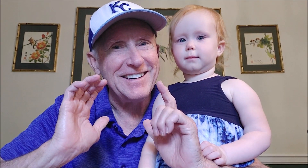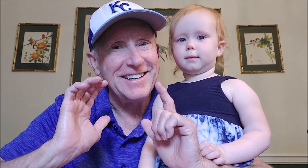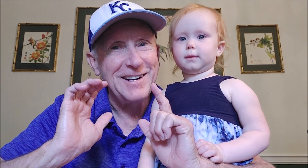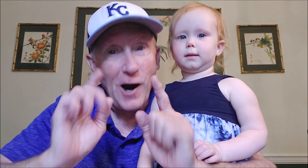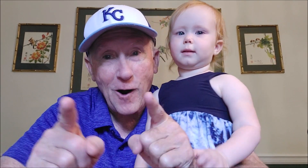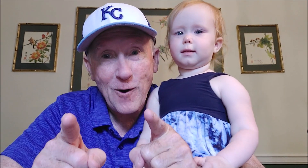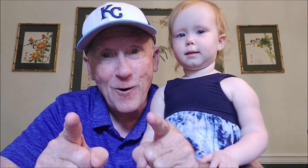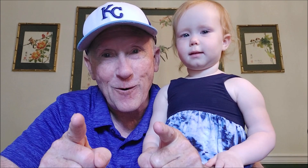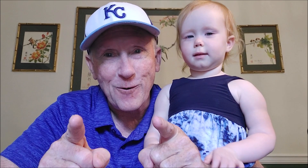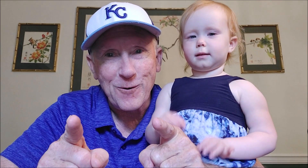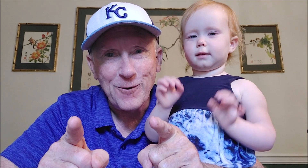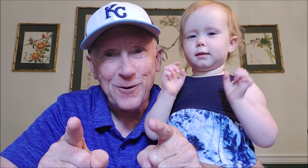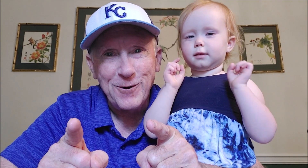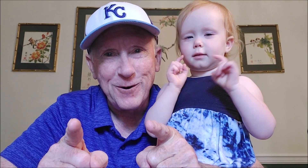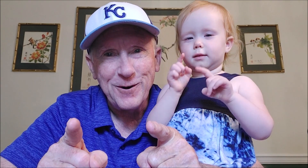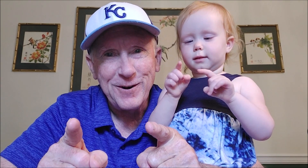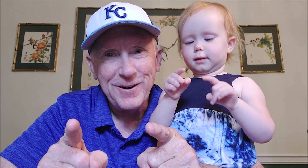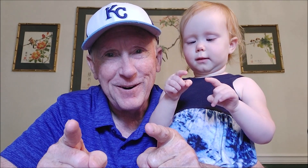we go.